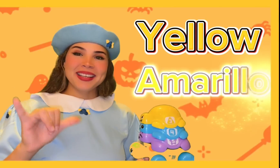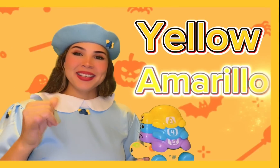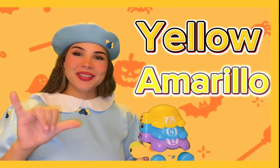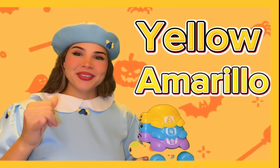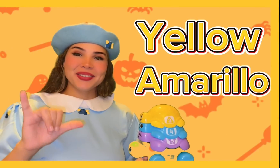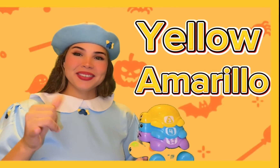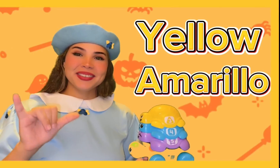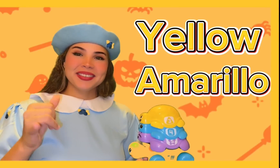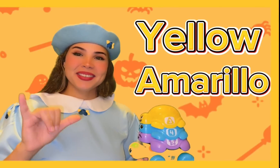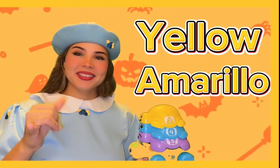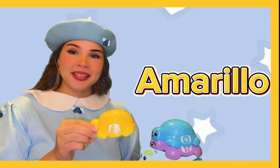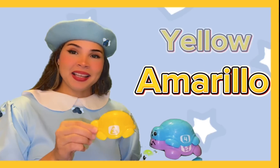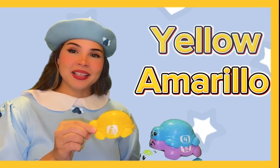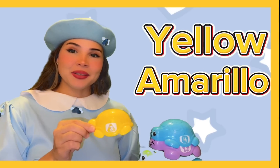Amarillo. Yellow.